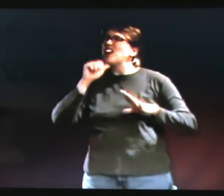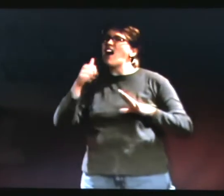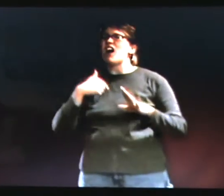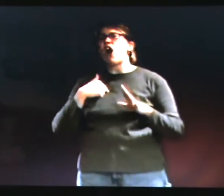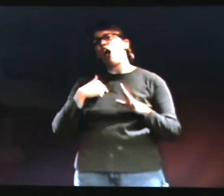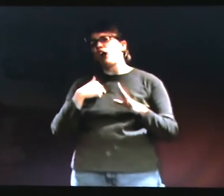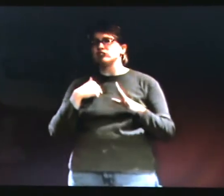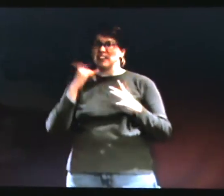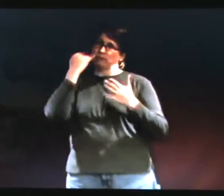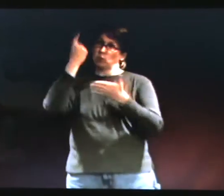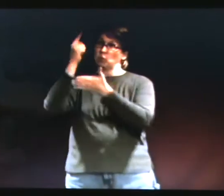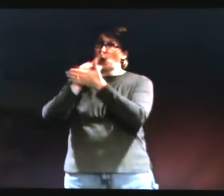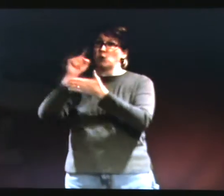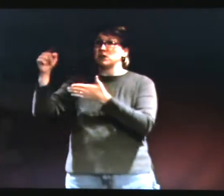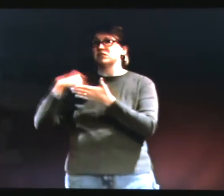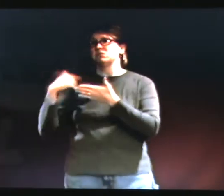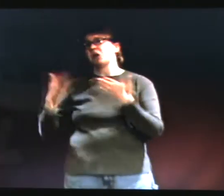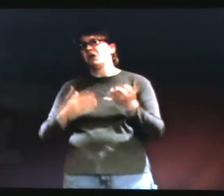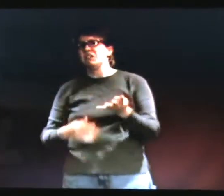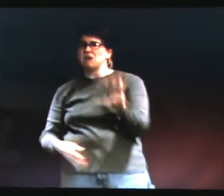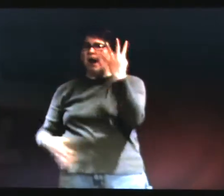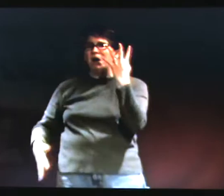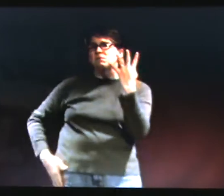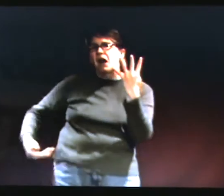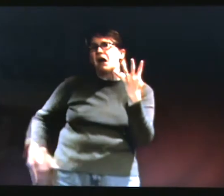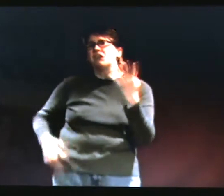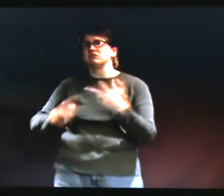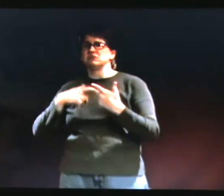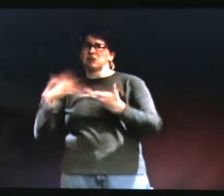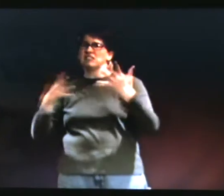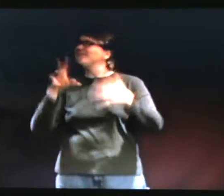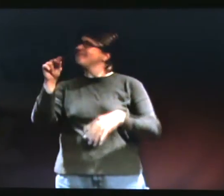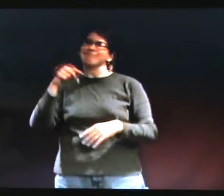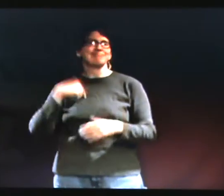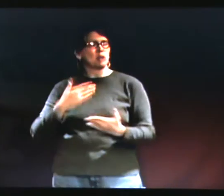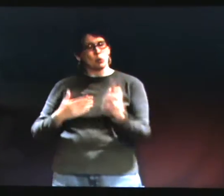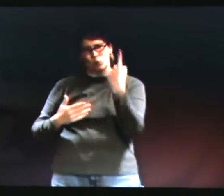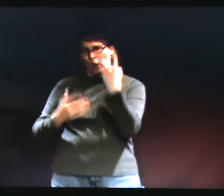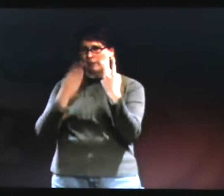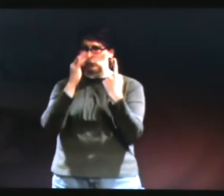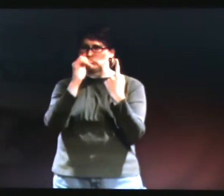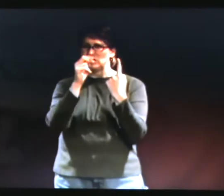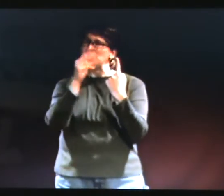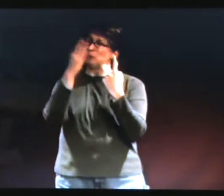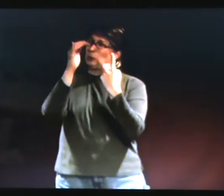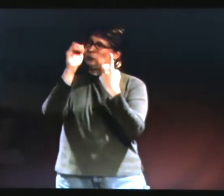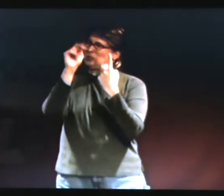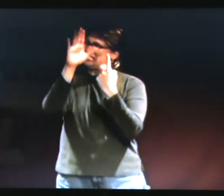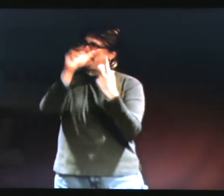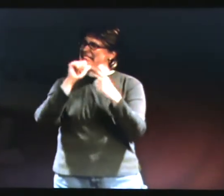too much. So for about 4 weeks we have 4 pants. No, we don't do that.